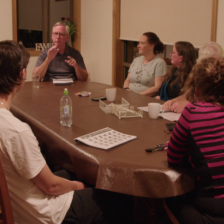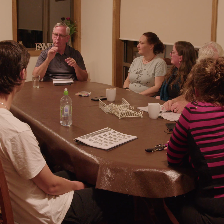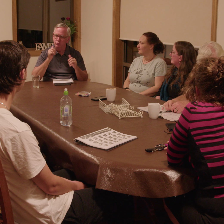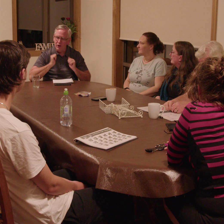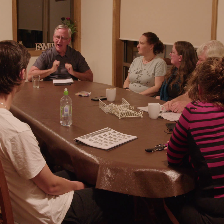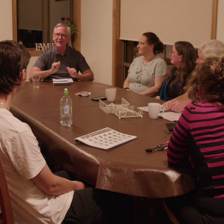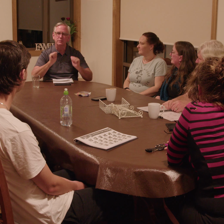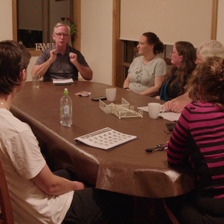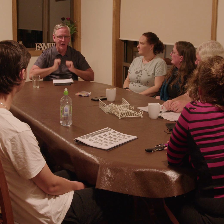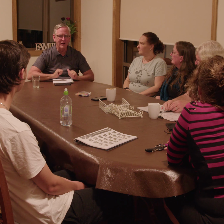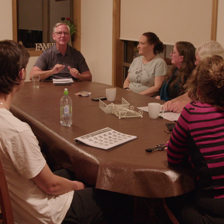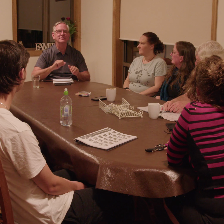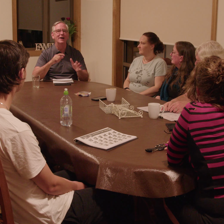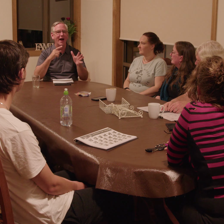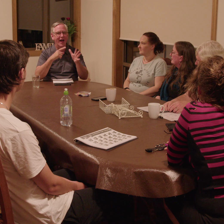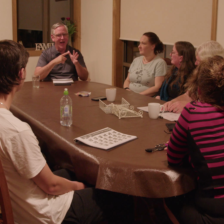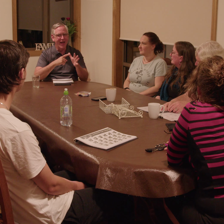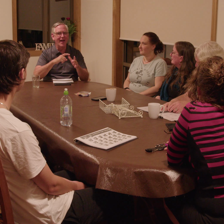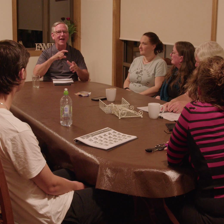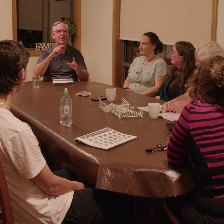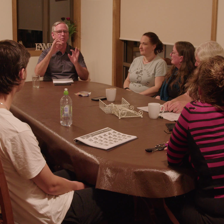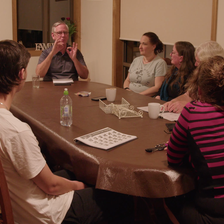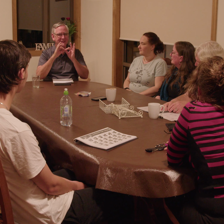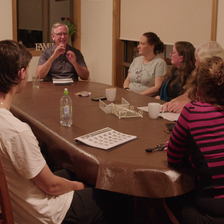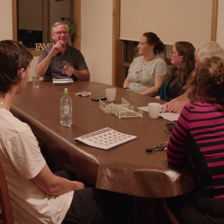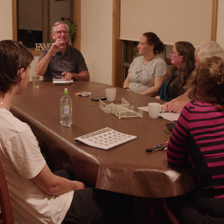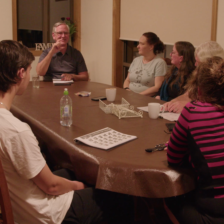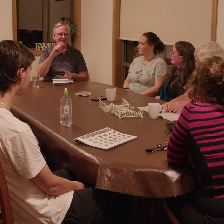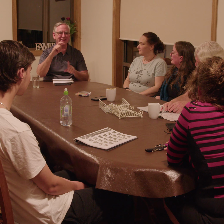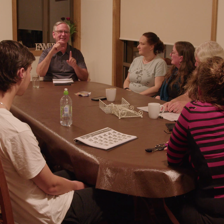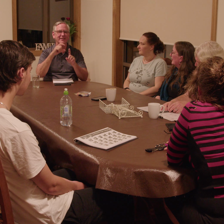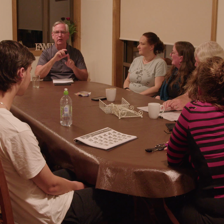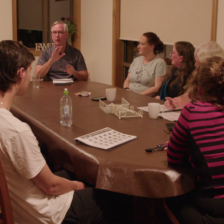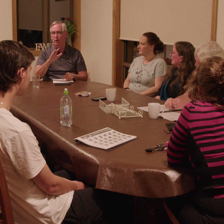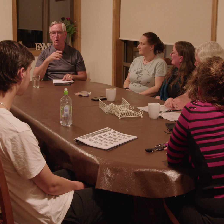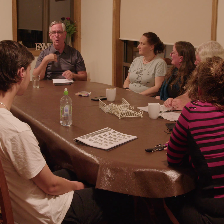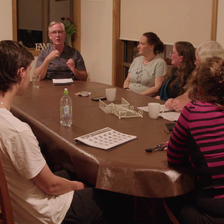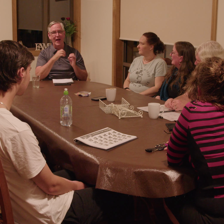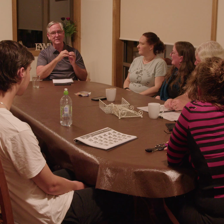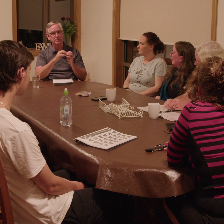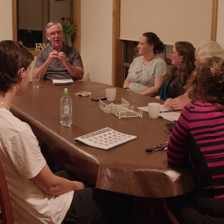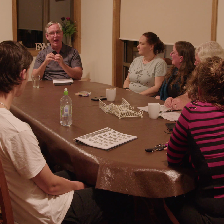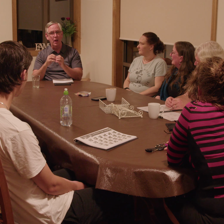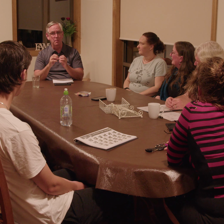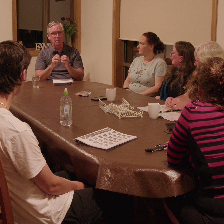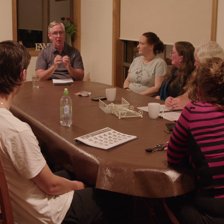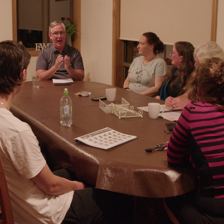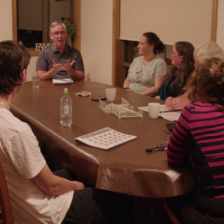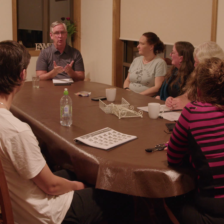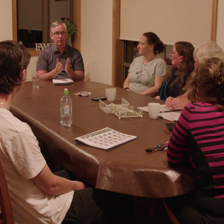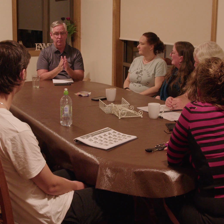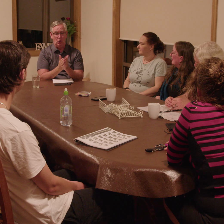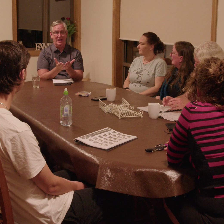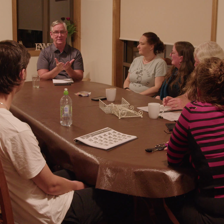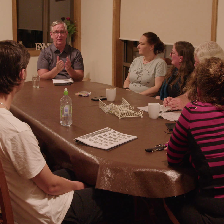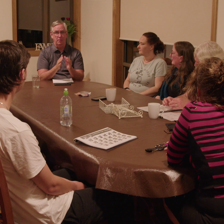go too fast. Practice doing it right. A, B, C, D, clear. When I spell